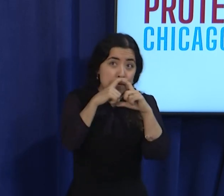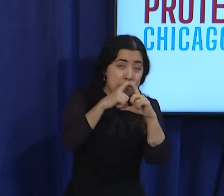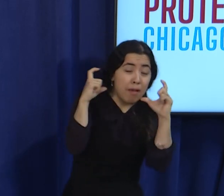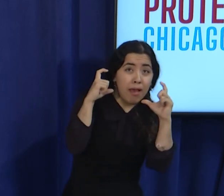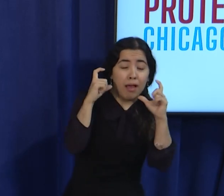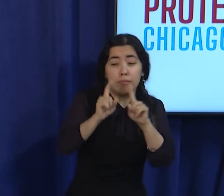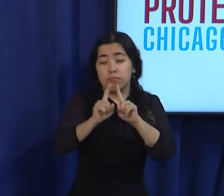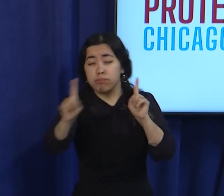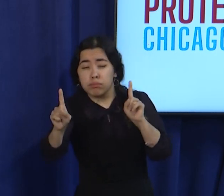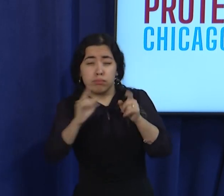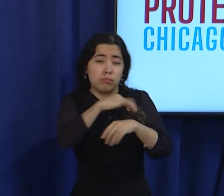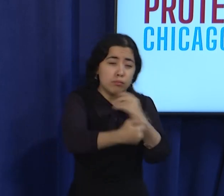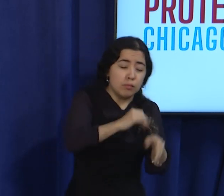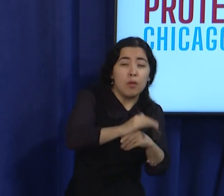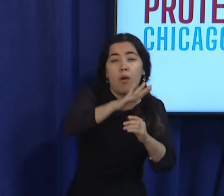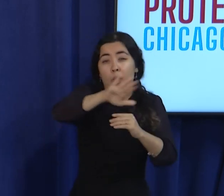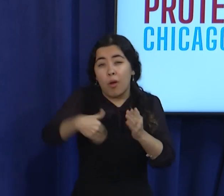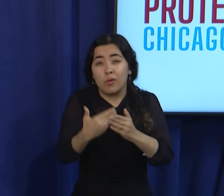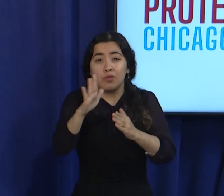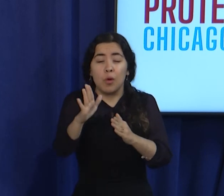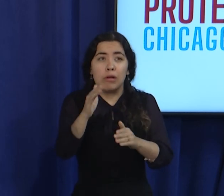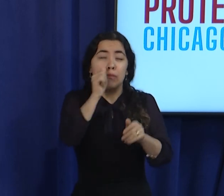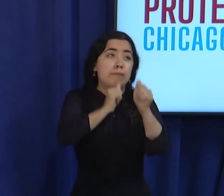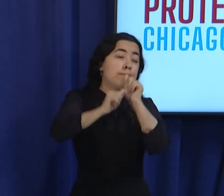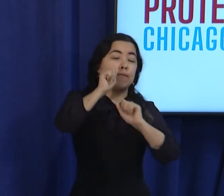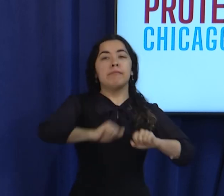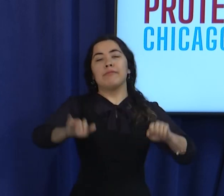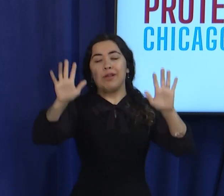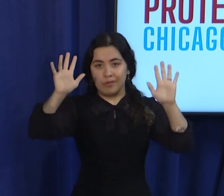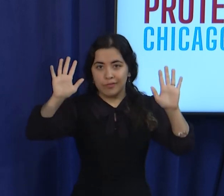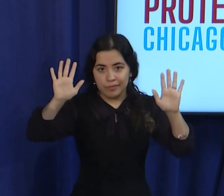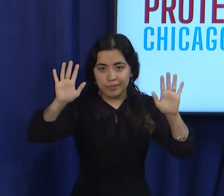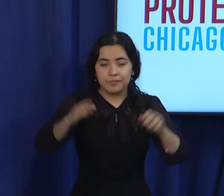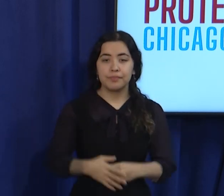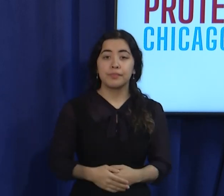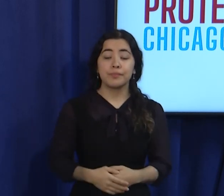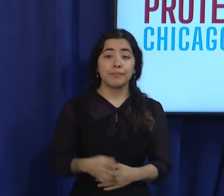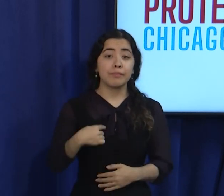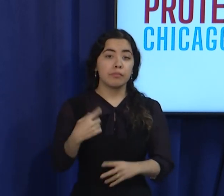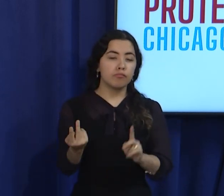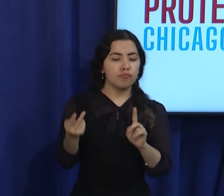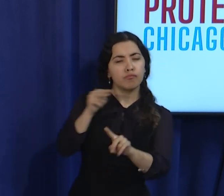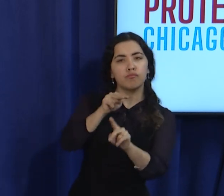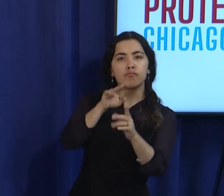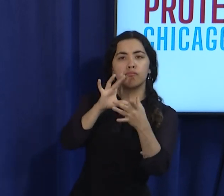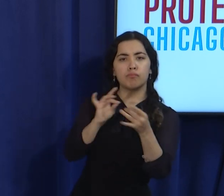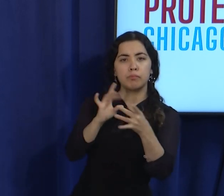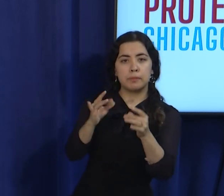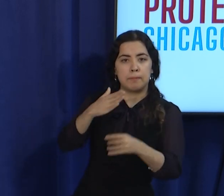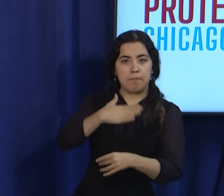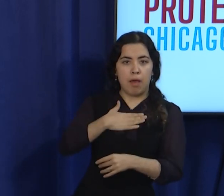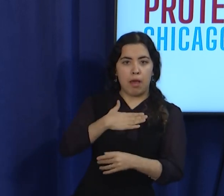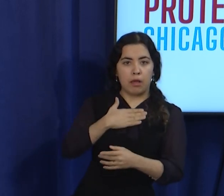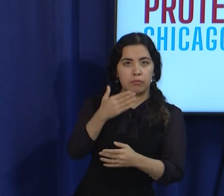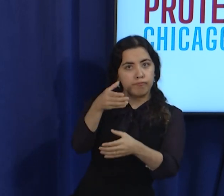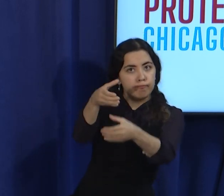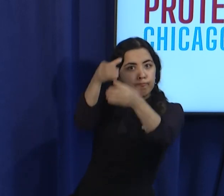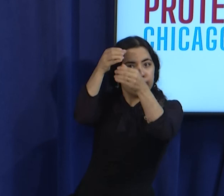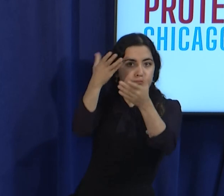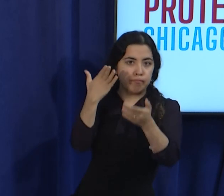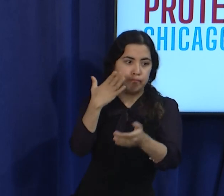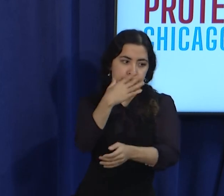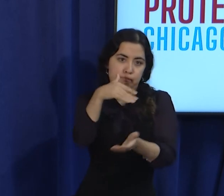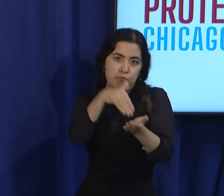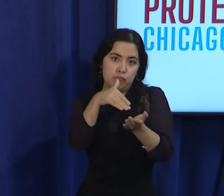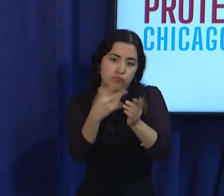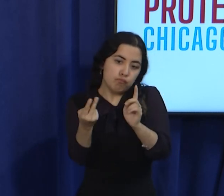sacrifices you have done as well. I want to bring to light my clinical perspective and that of my colleagues seeing patients with